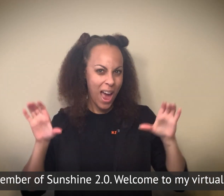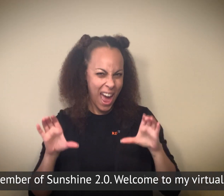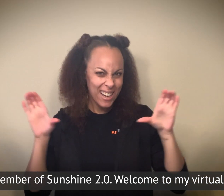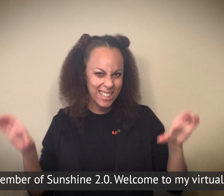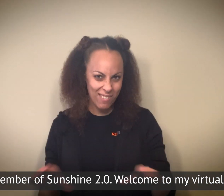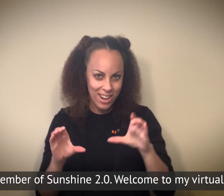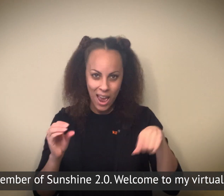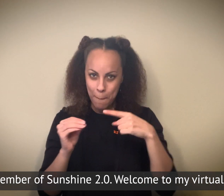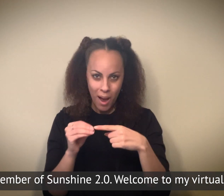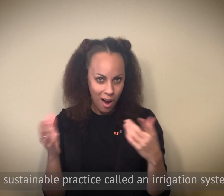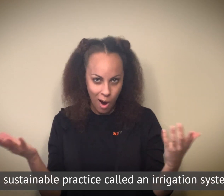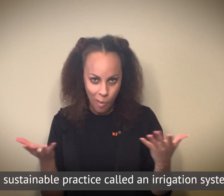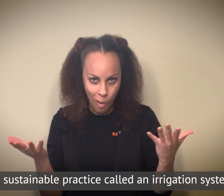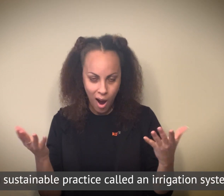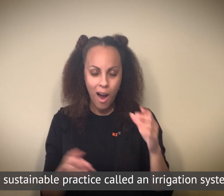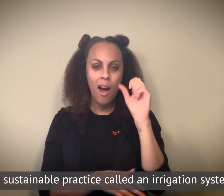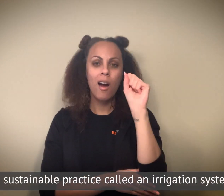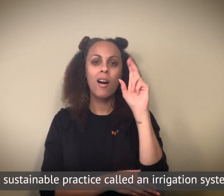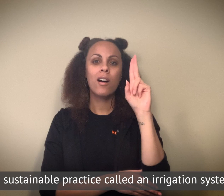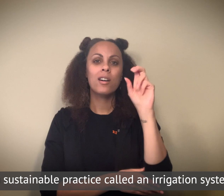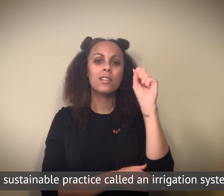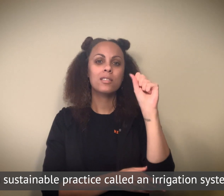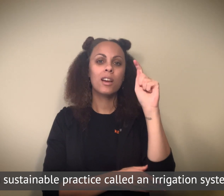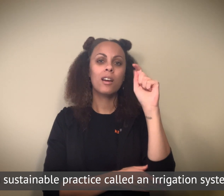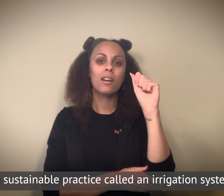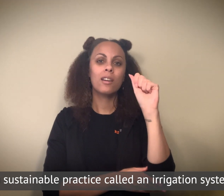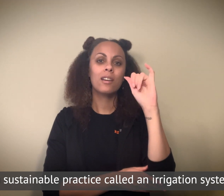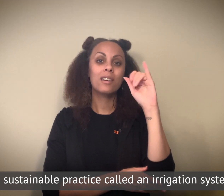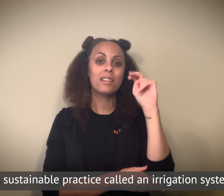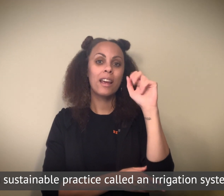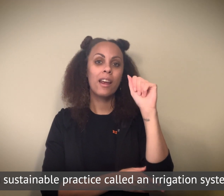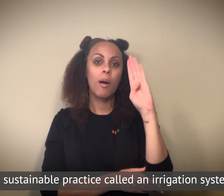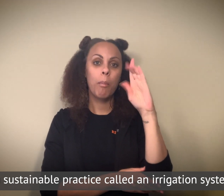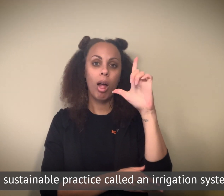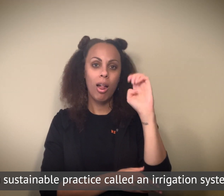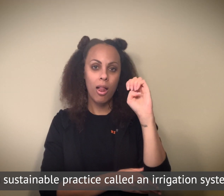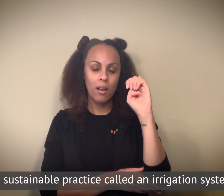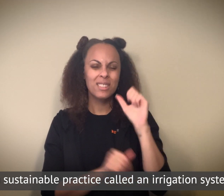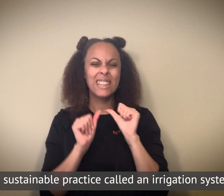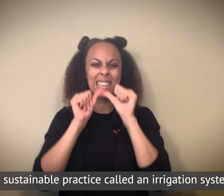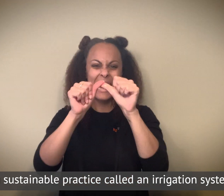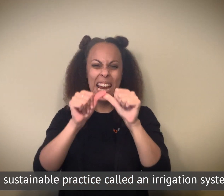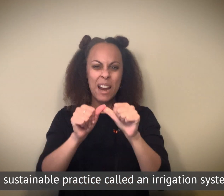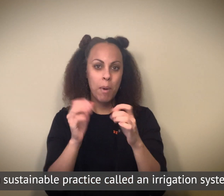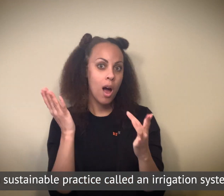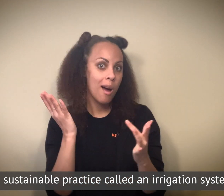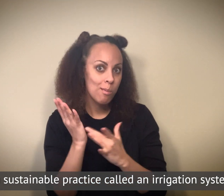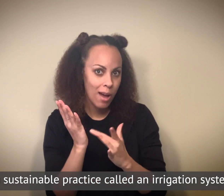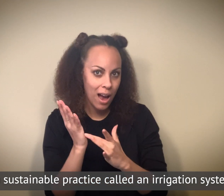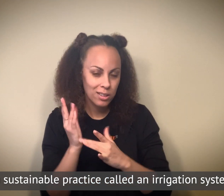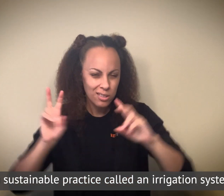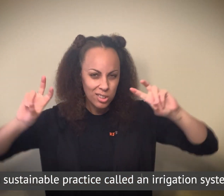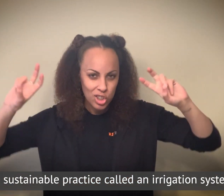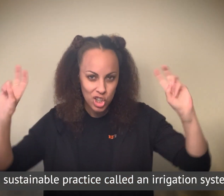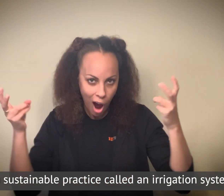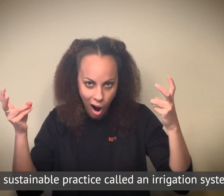2.0. Welcome to my virtual activity on a sustainable